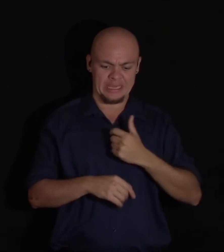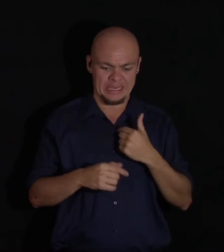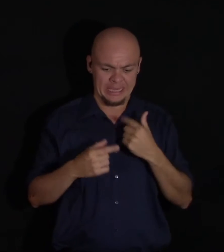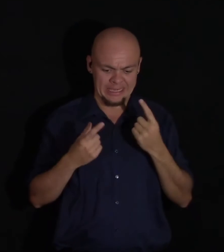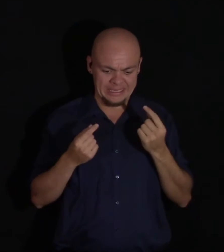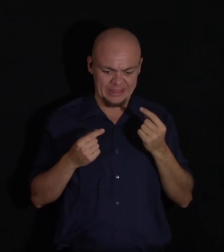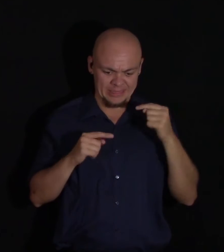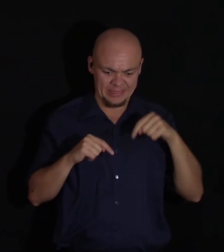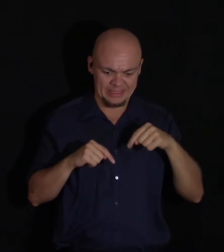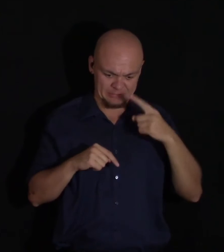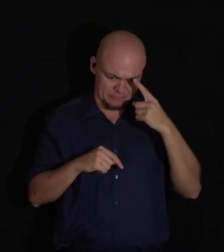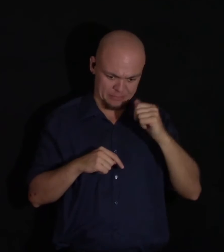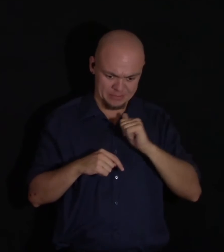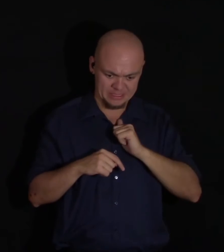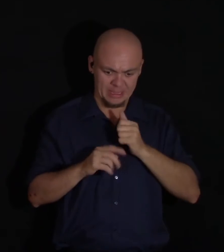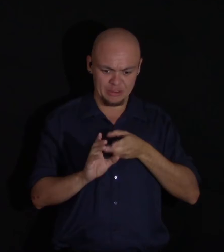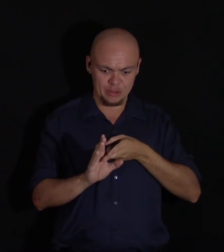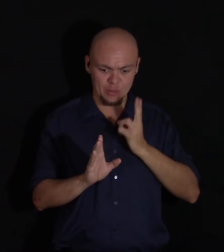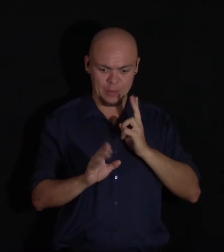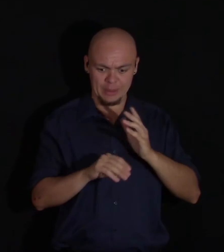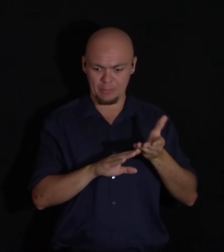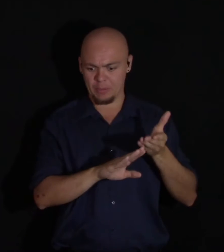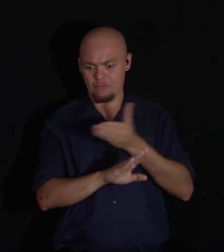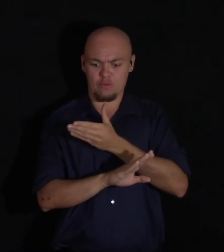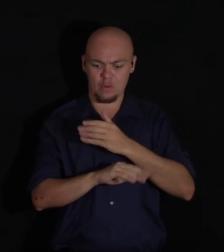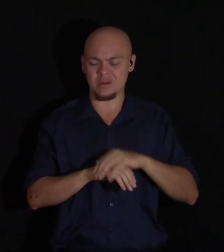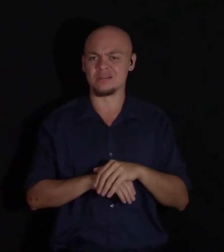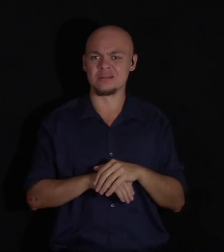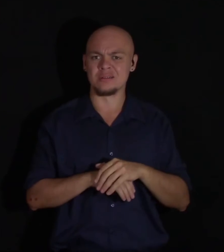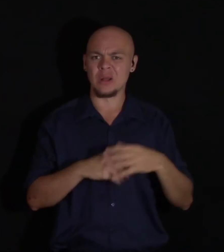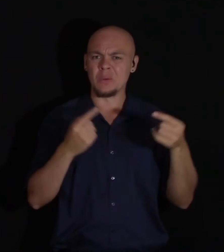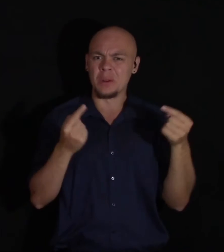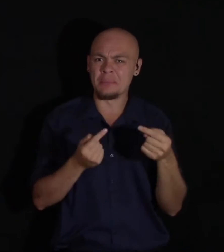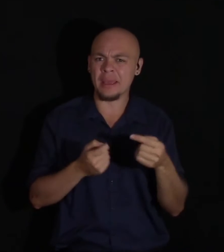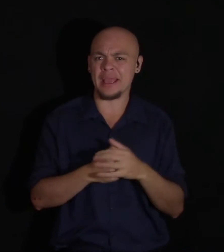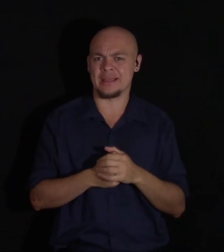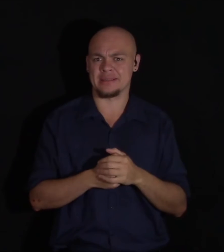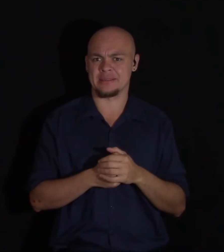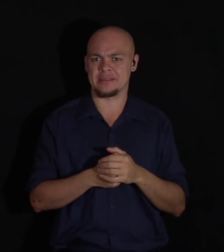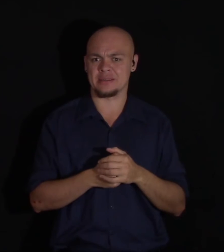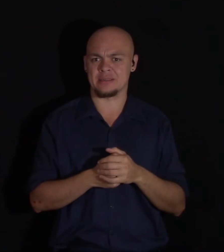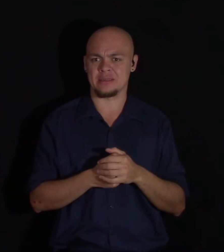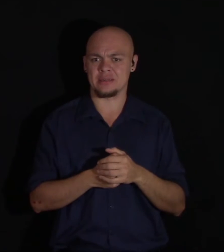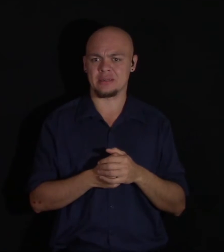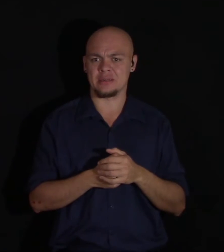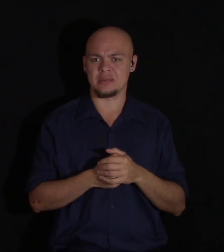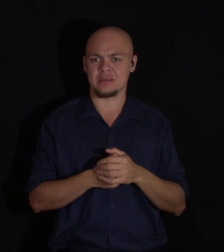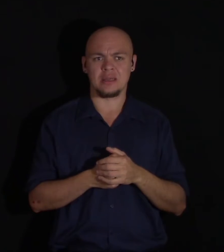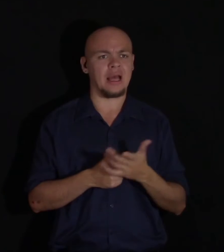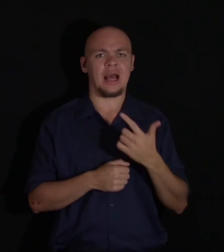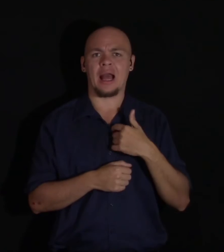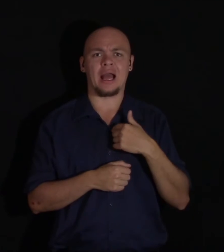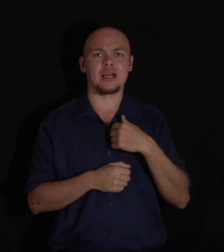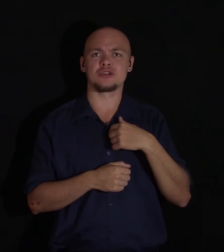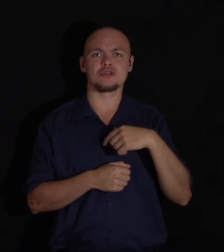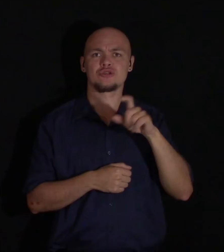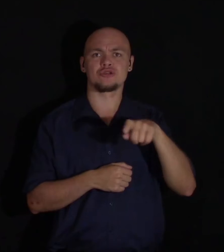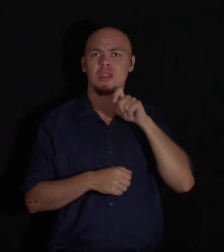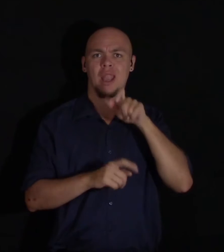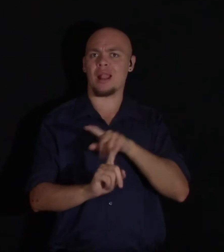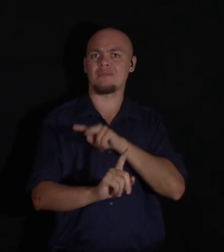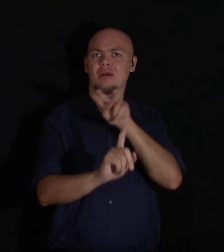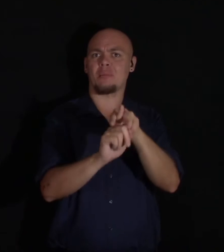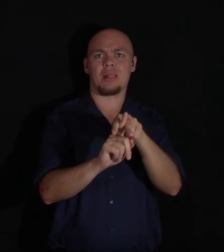myself? I wish I had quit earlier. What a pain. I shouldn't have even applied to talk this year.